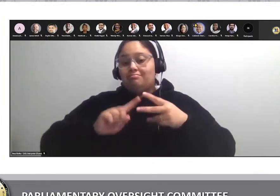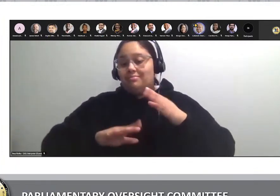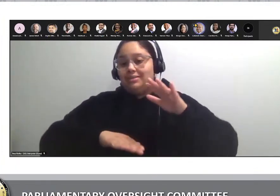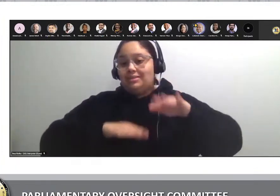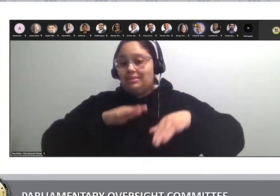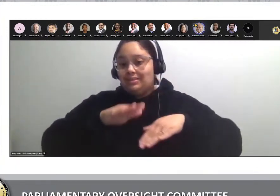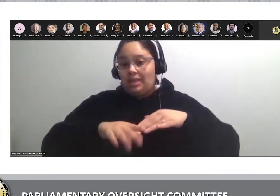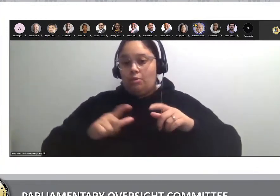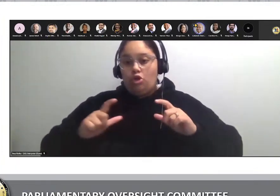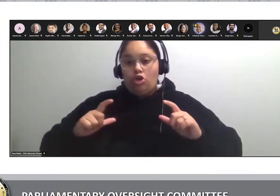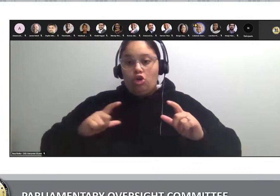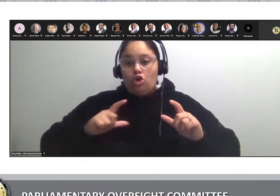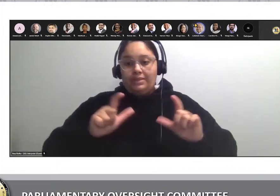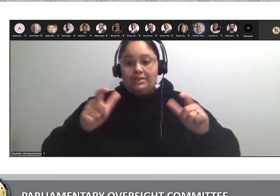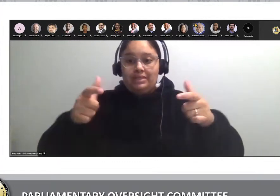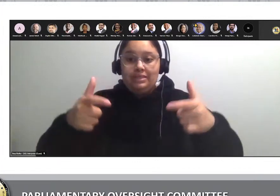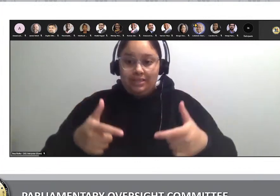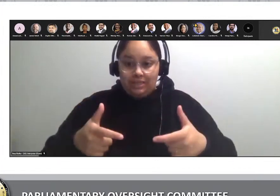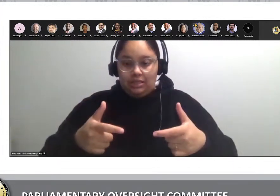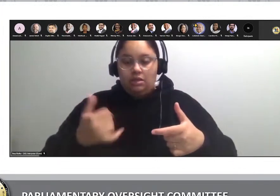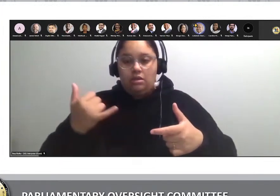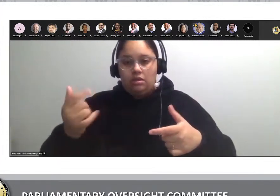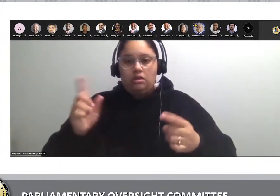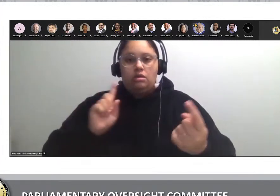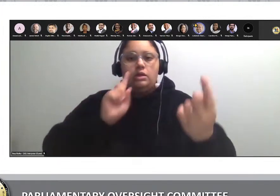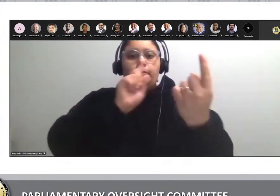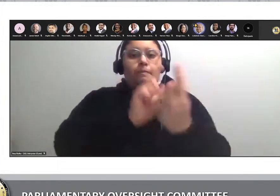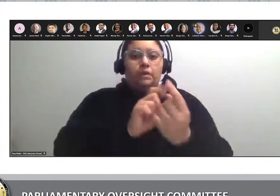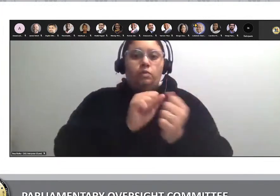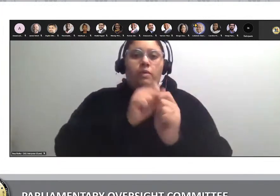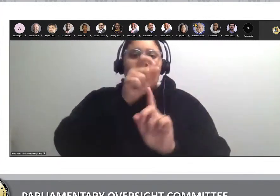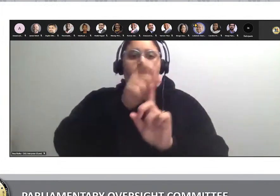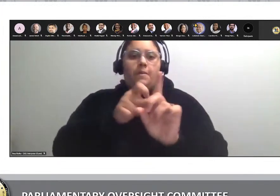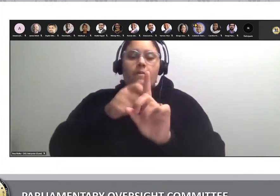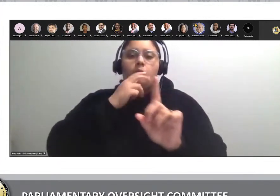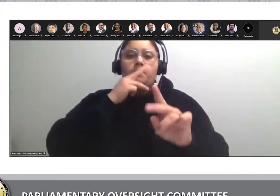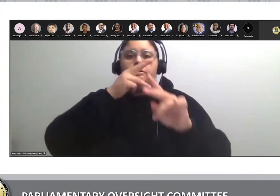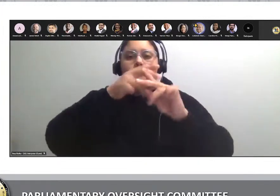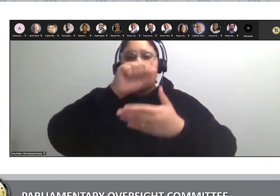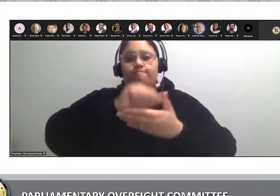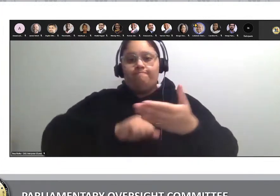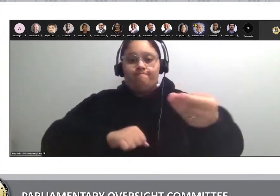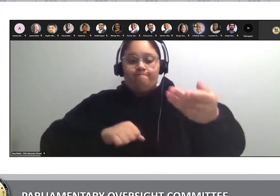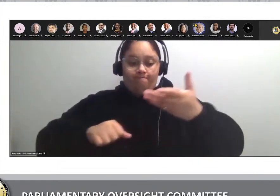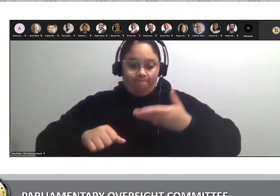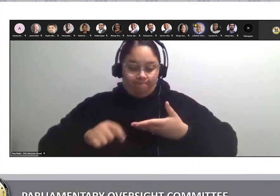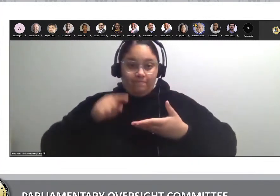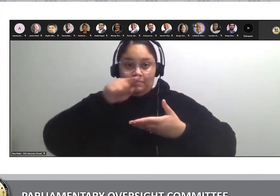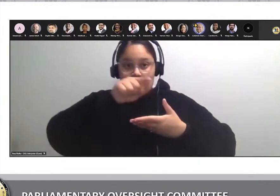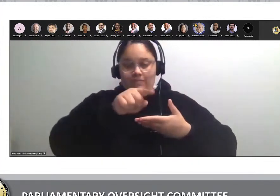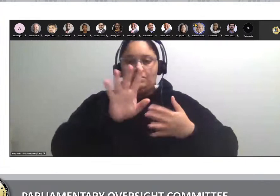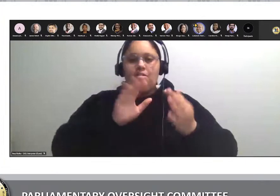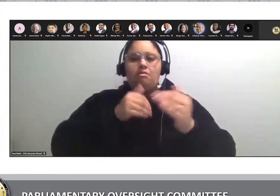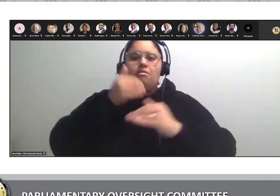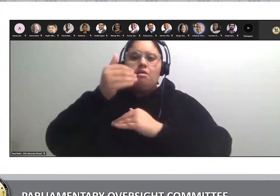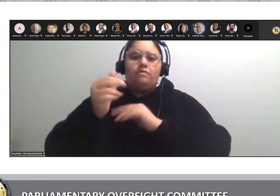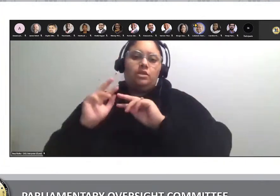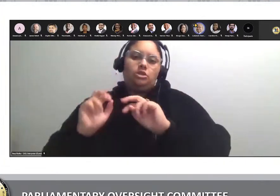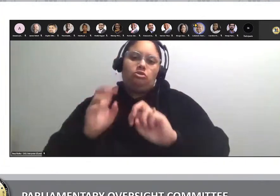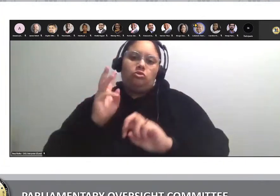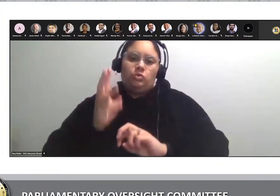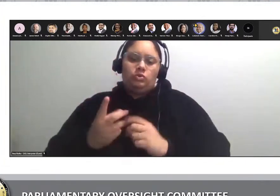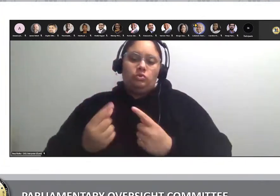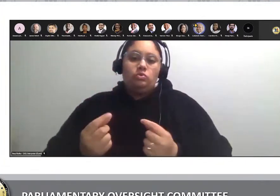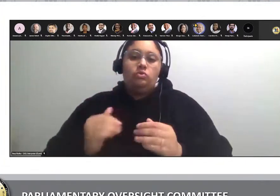the committee will go and meet with the petitioners or the researcher, and then thereafter the committee, wherein